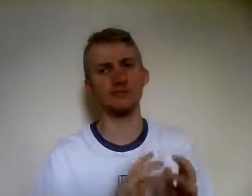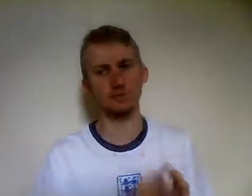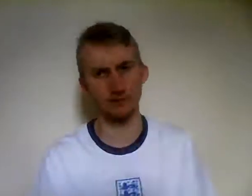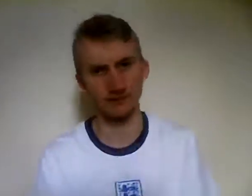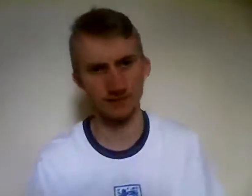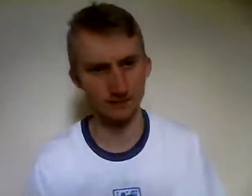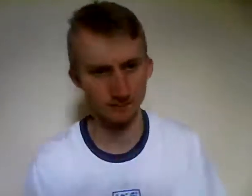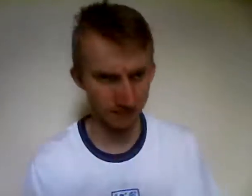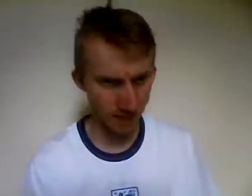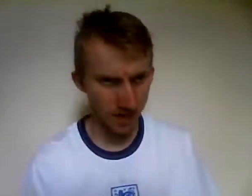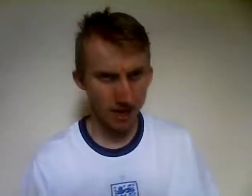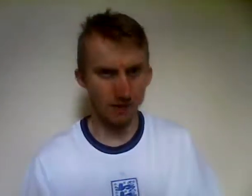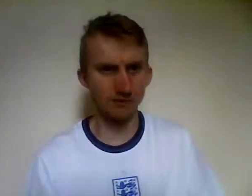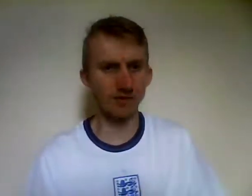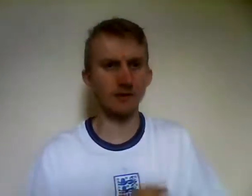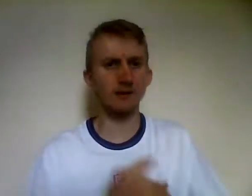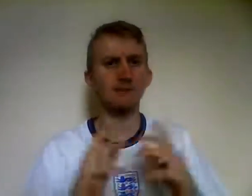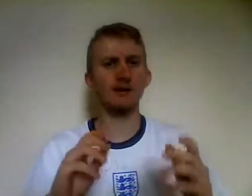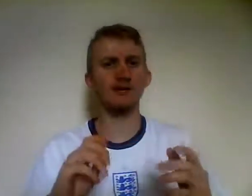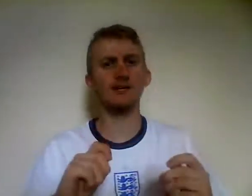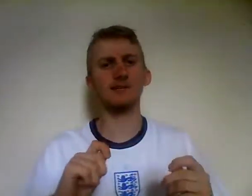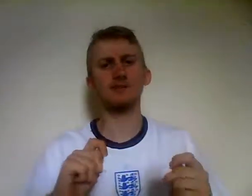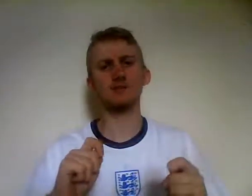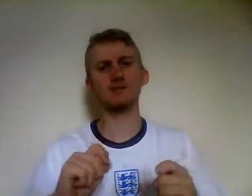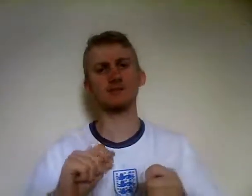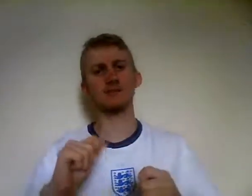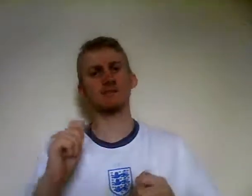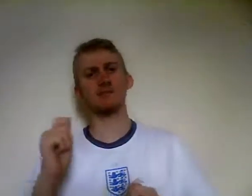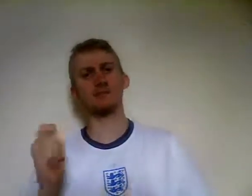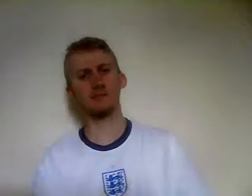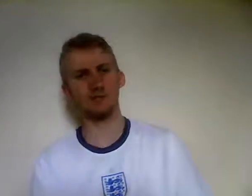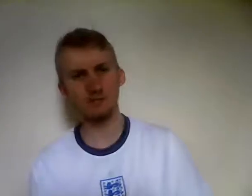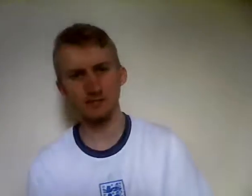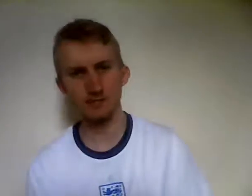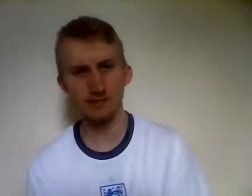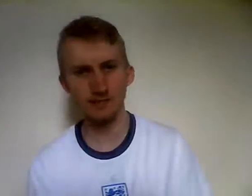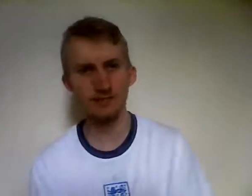District League. They played in the Sussex County Emergency League in